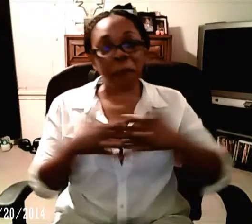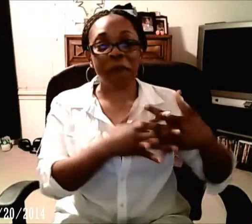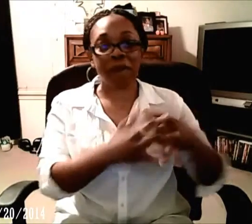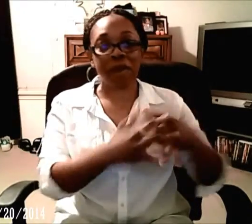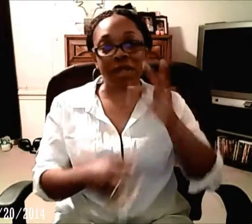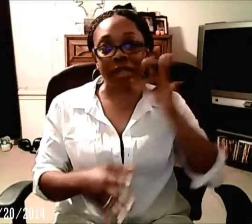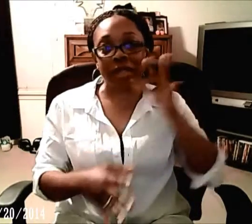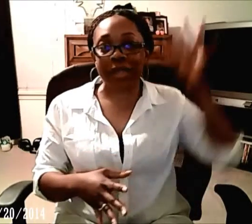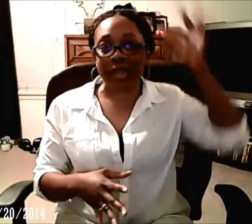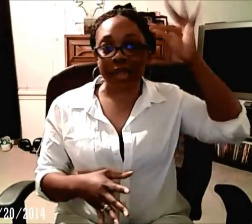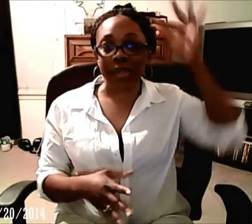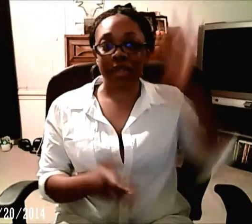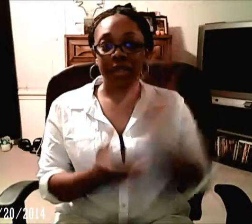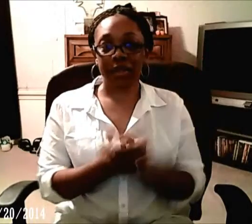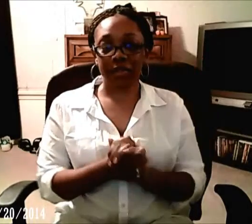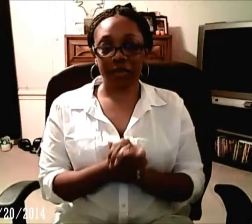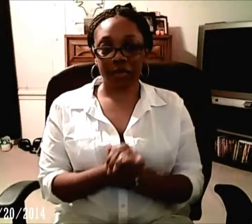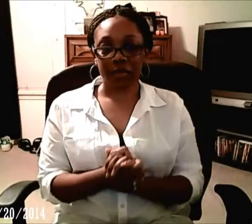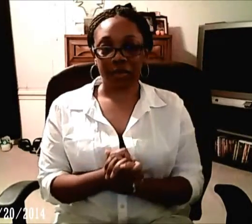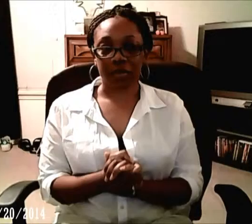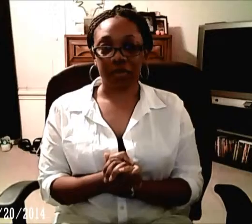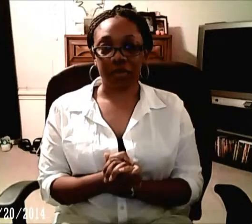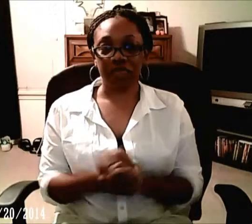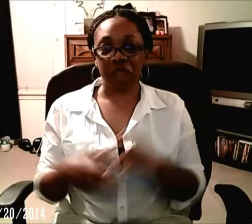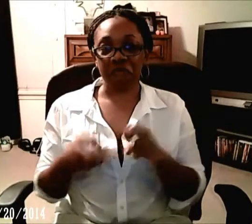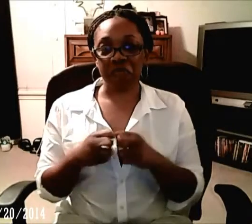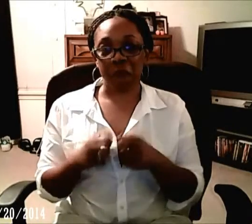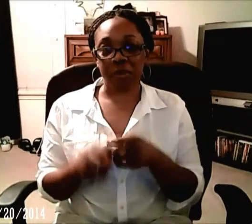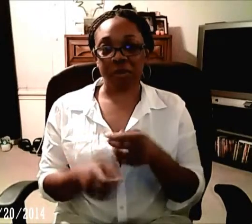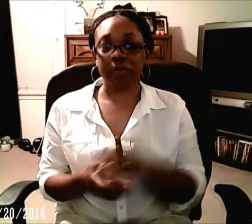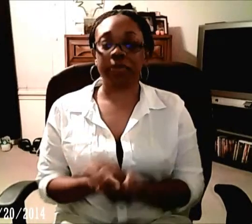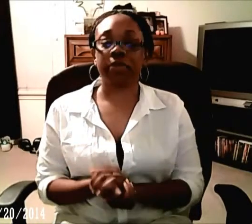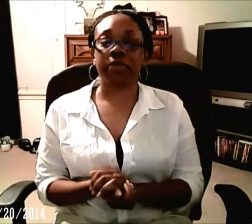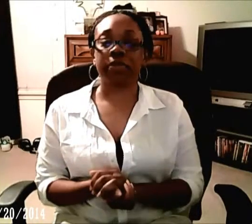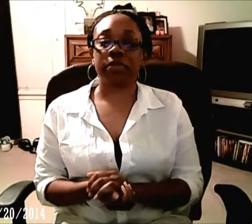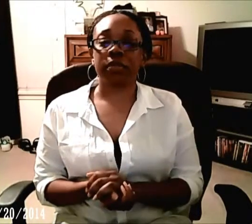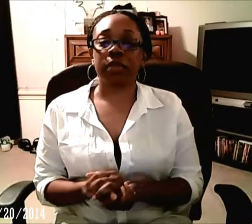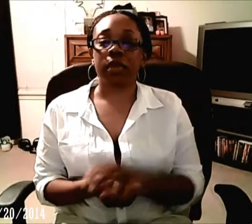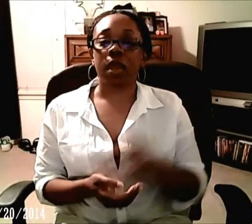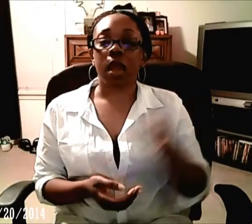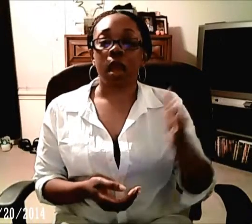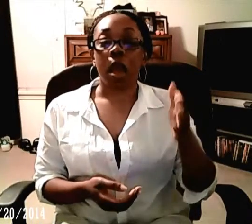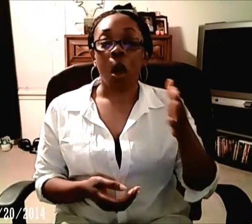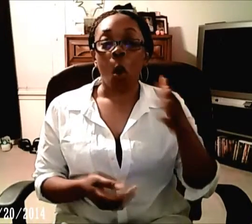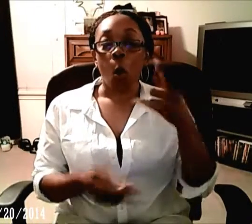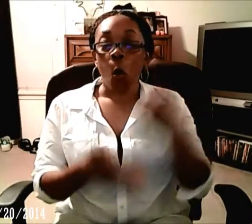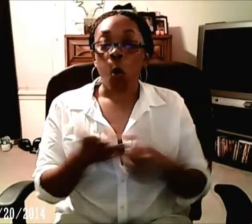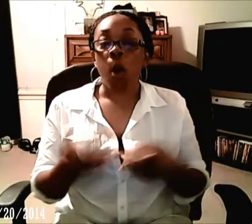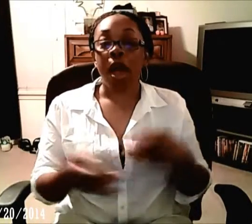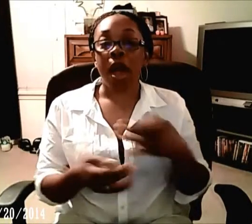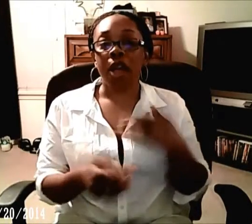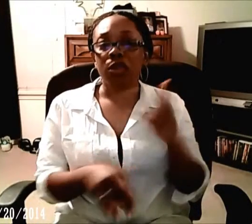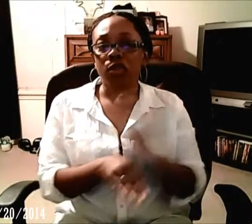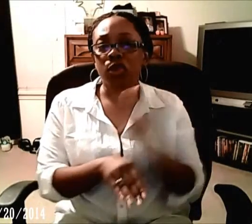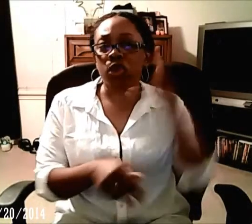Come on, teacher. I keep pressing. My mnemonic for the American Indian tribes is